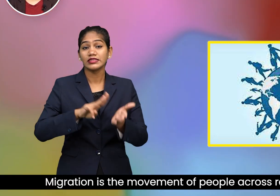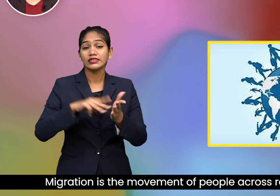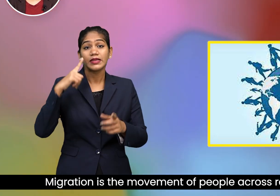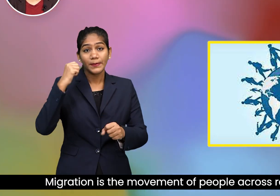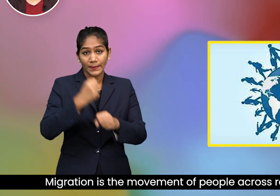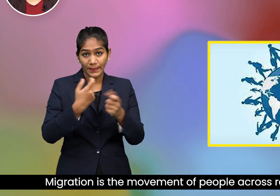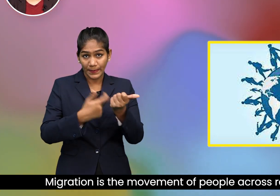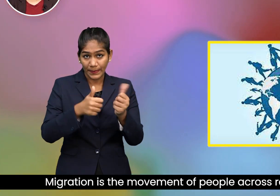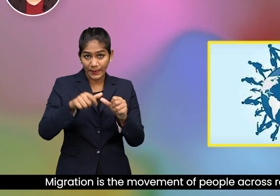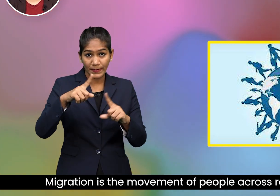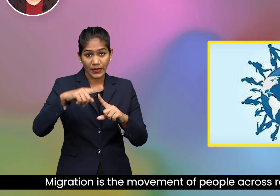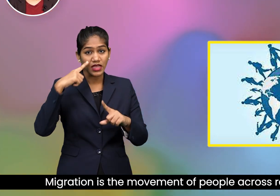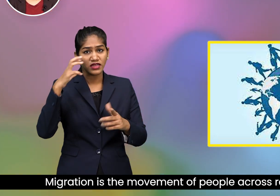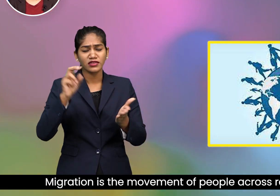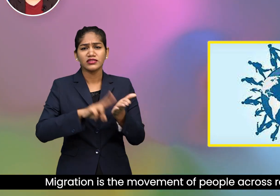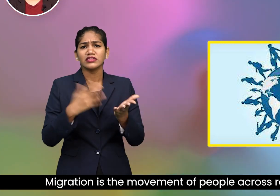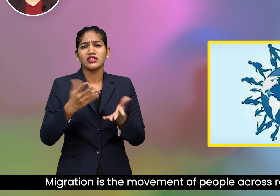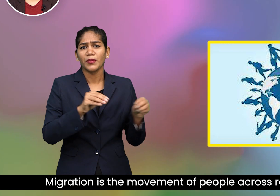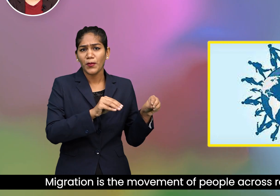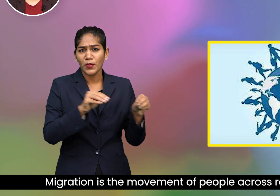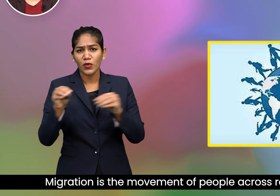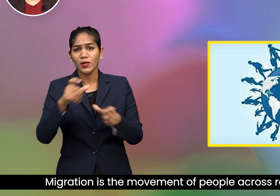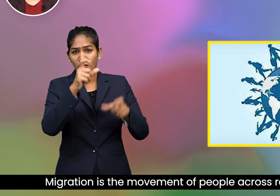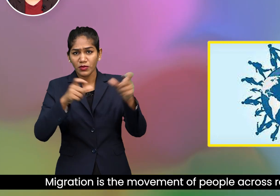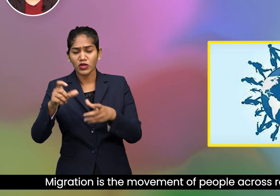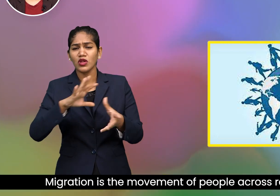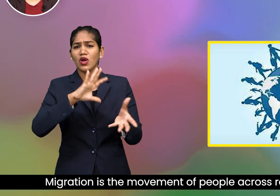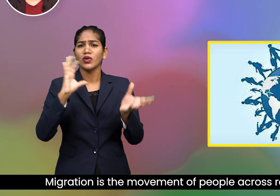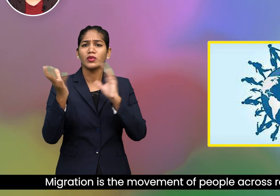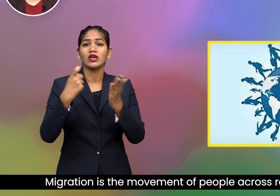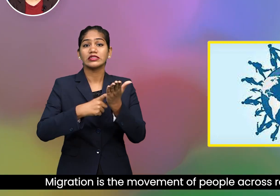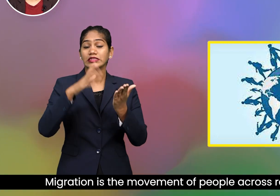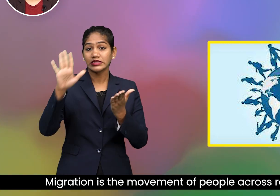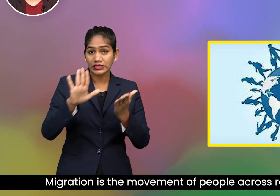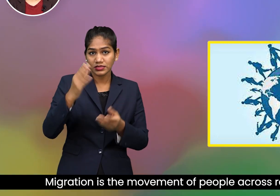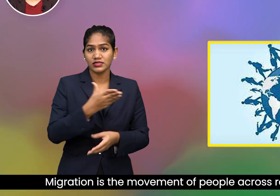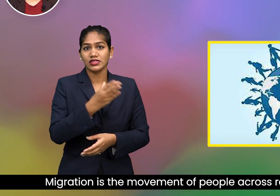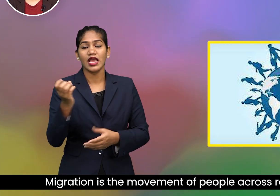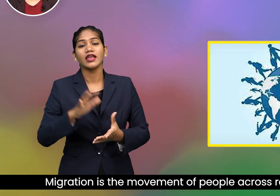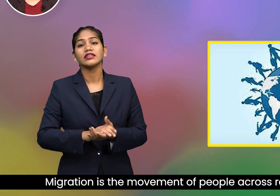Migration is the movement of people across regions and territories.